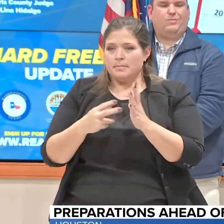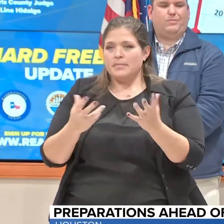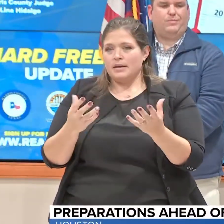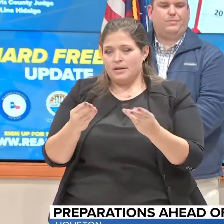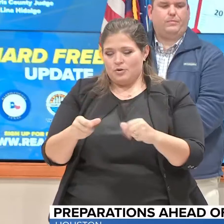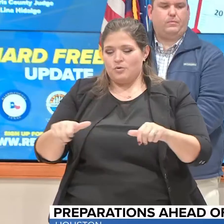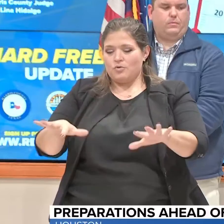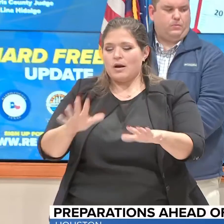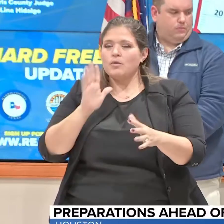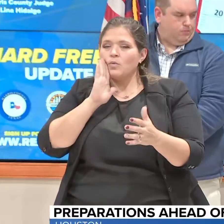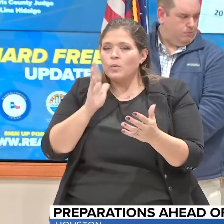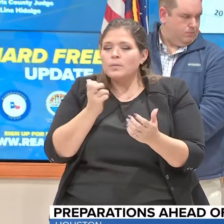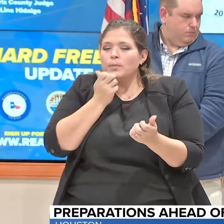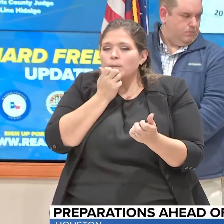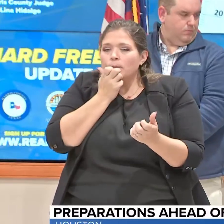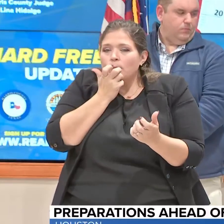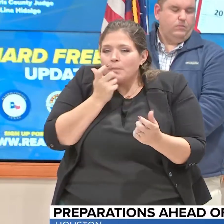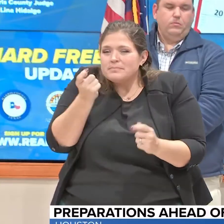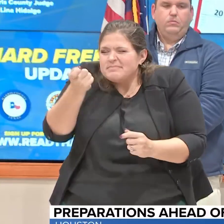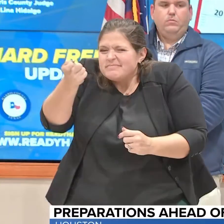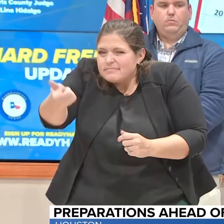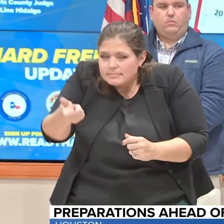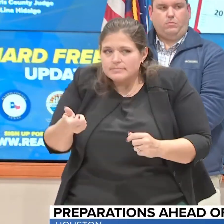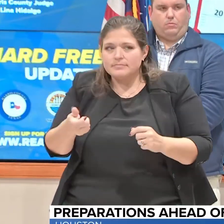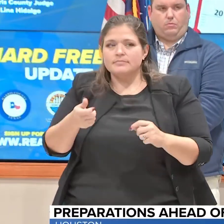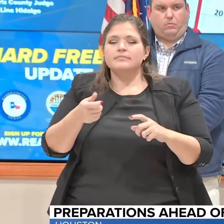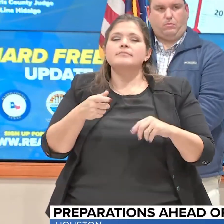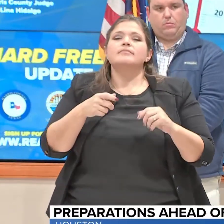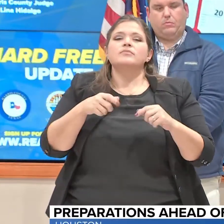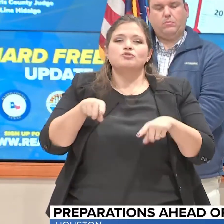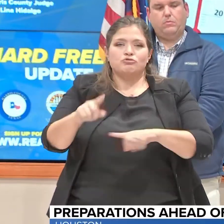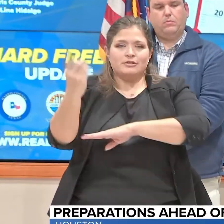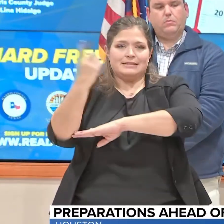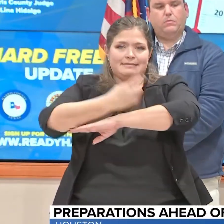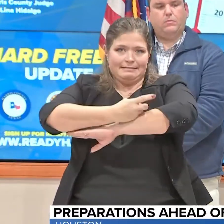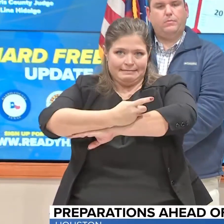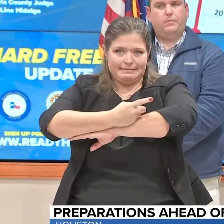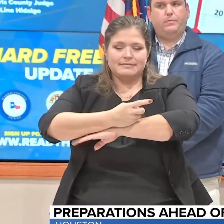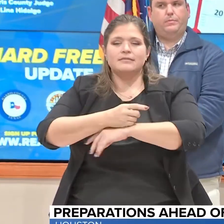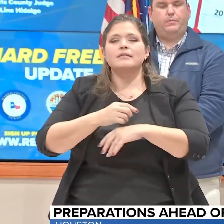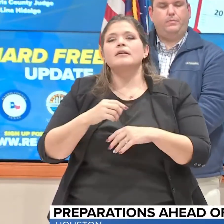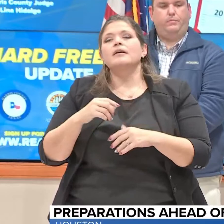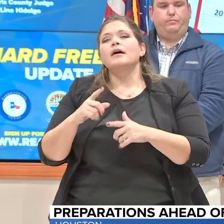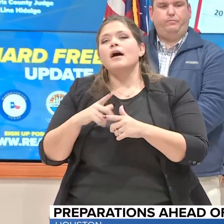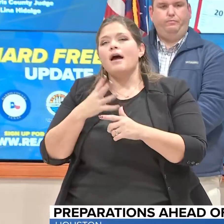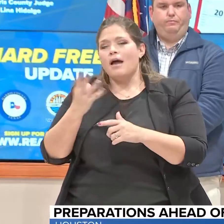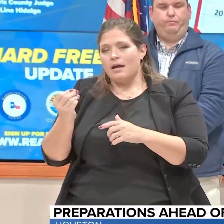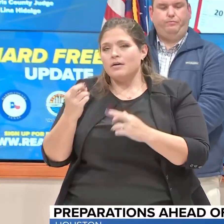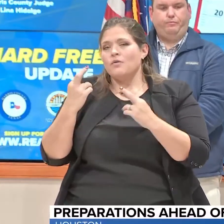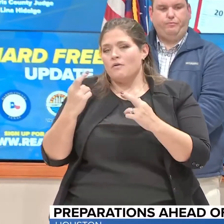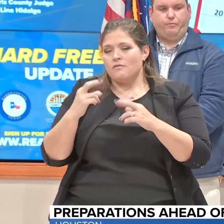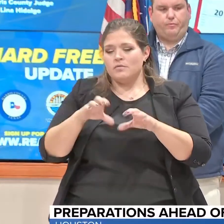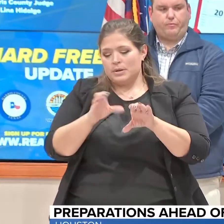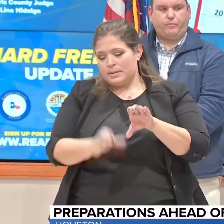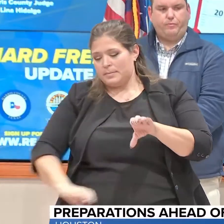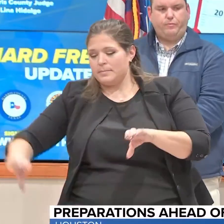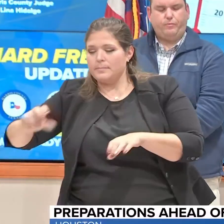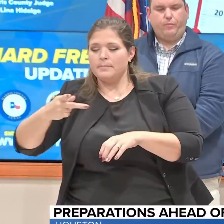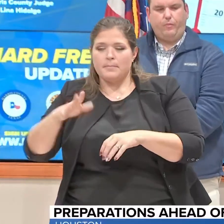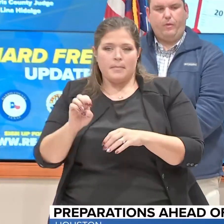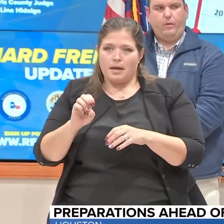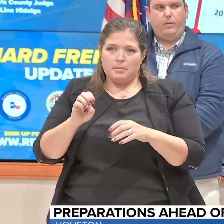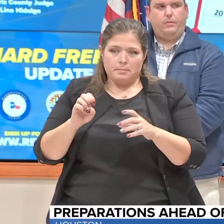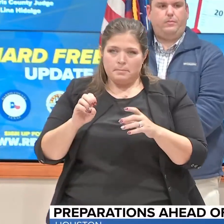too cold over the night and from having too many impacts from pipes that are underground that are not